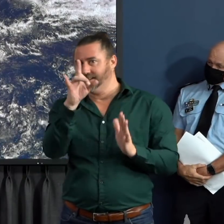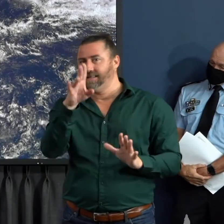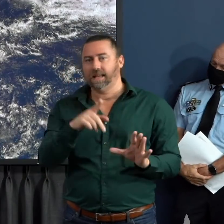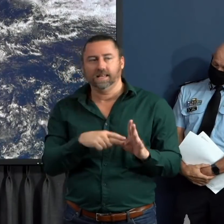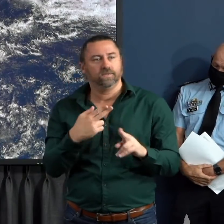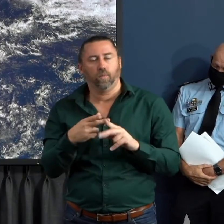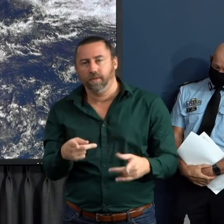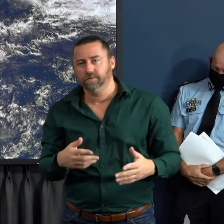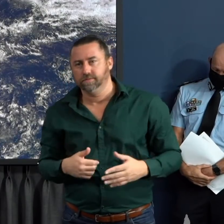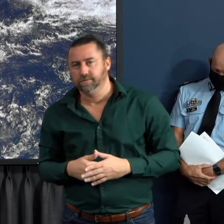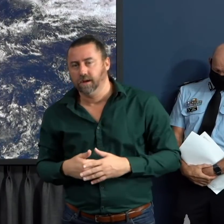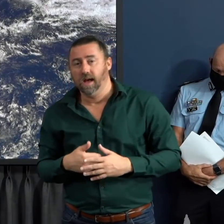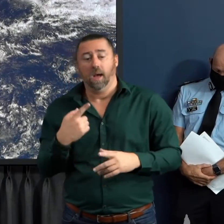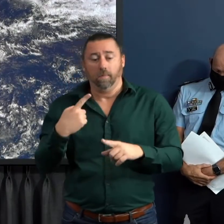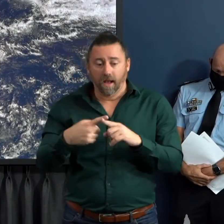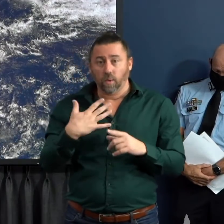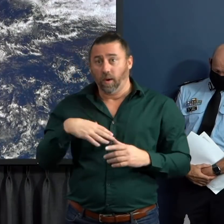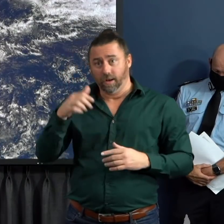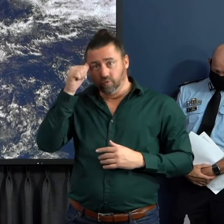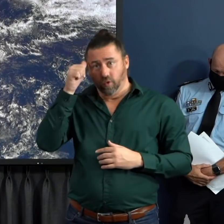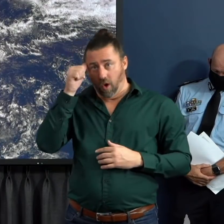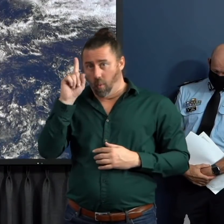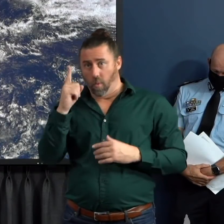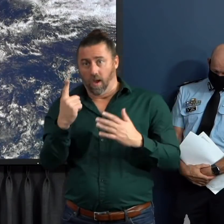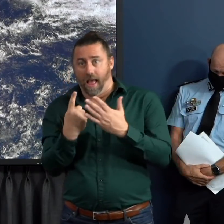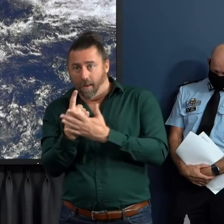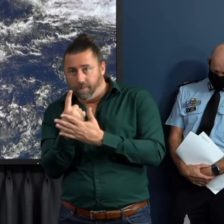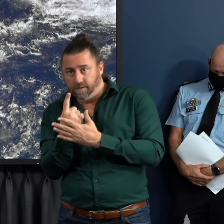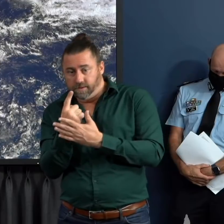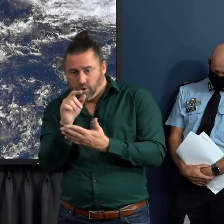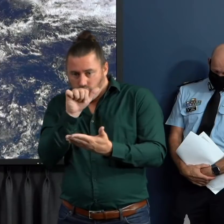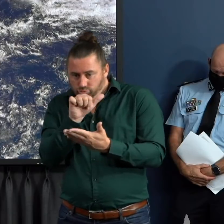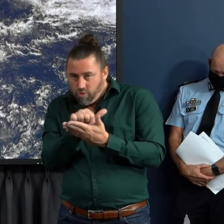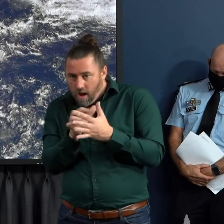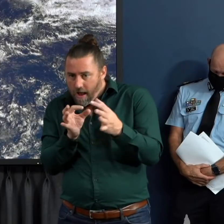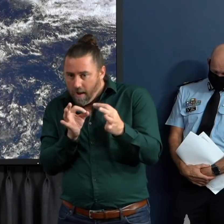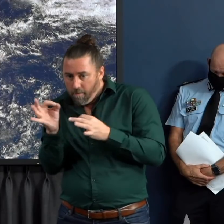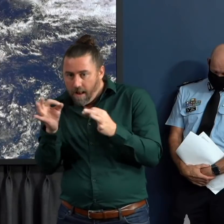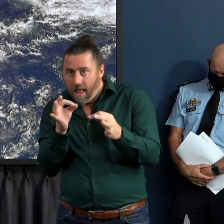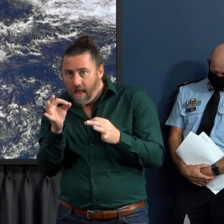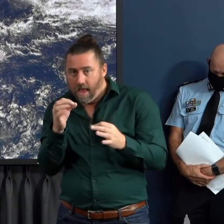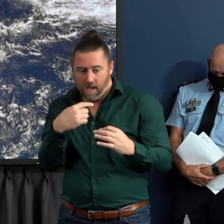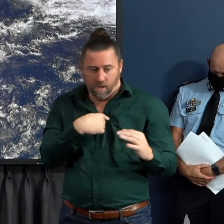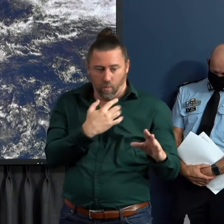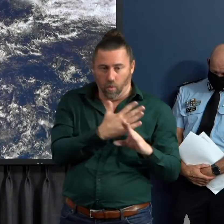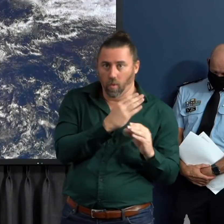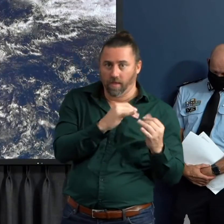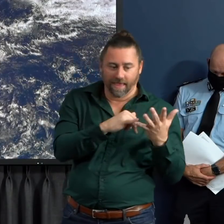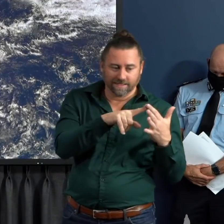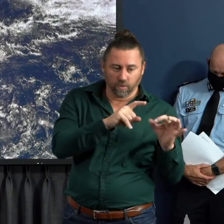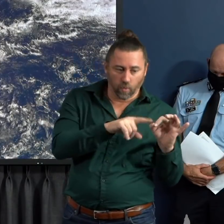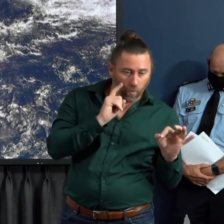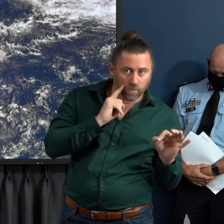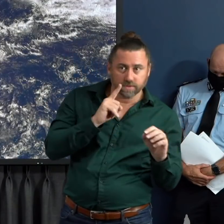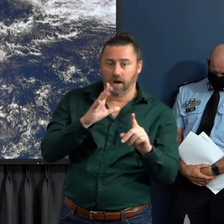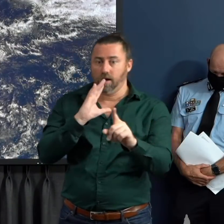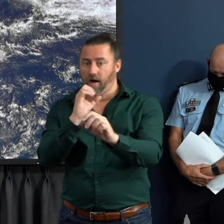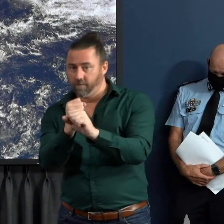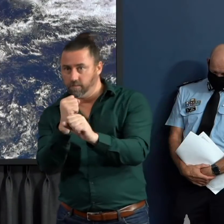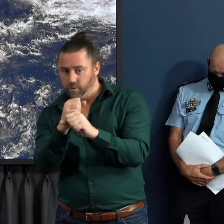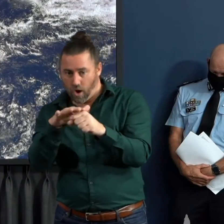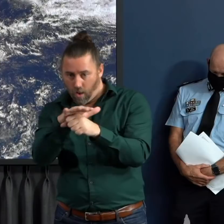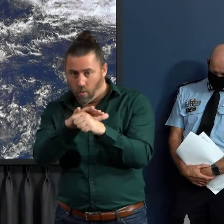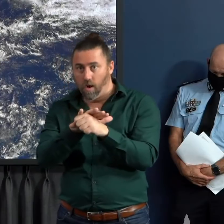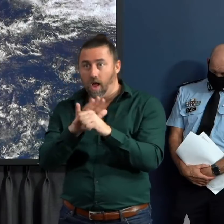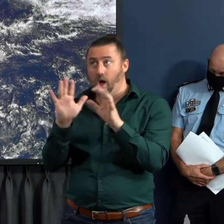in understanding the program of releases from Wivenhoe between Secwater, between local governments and between the